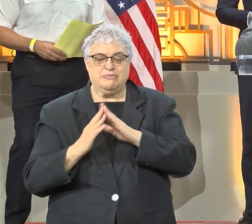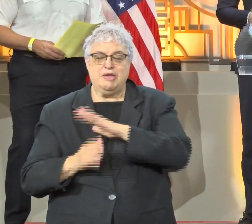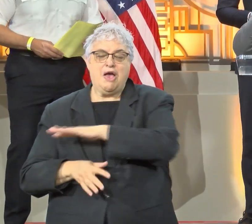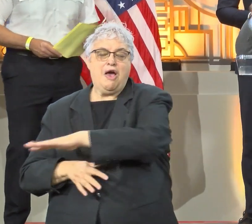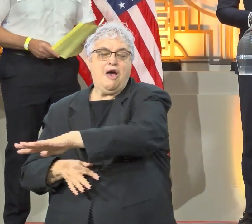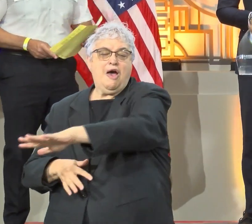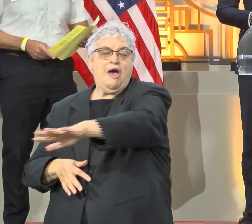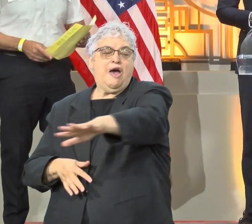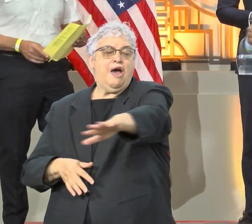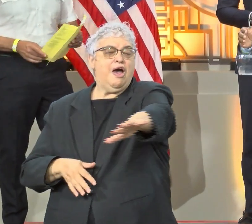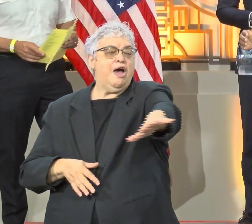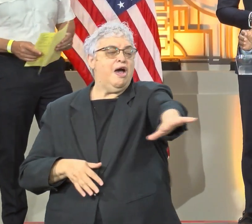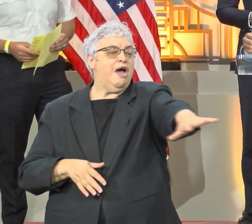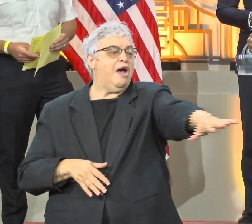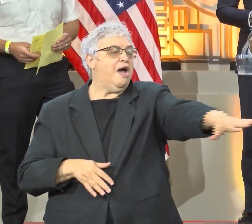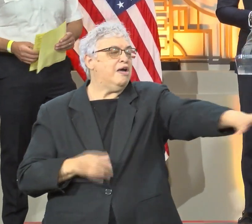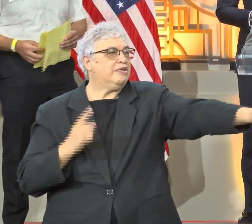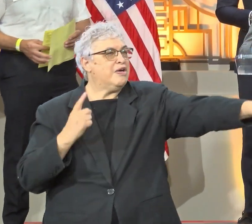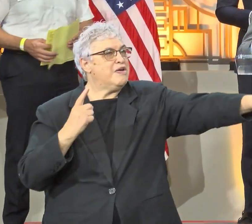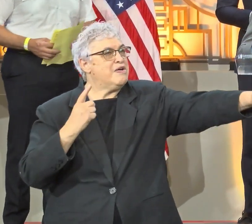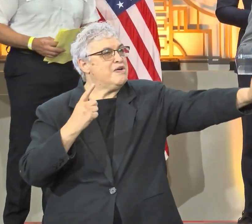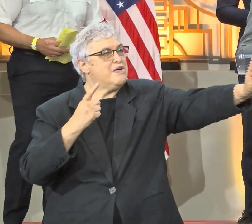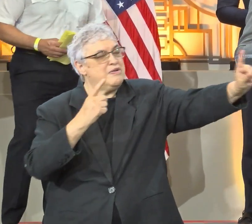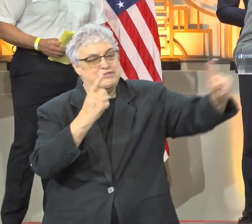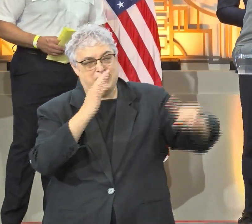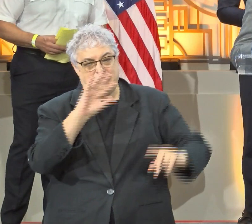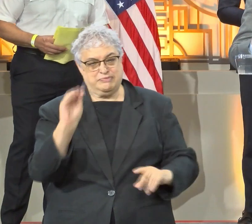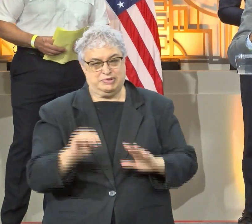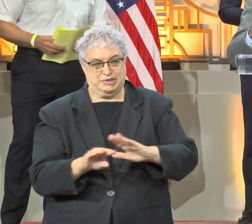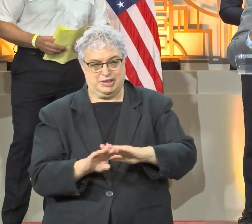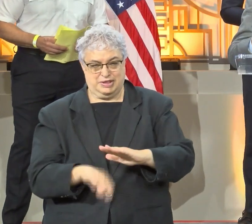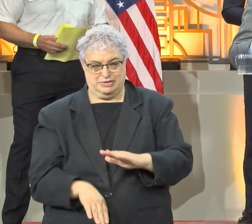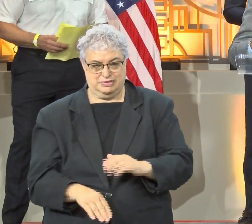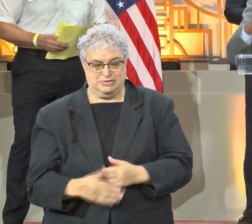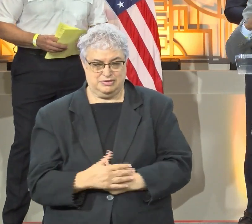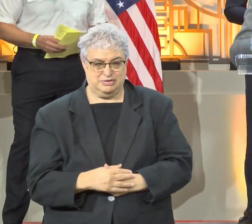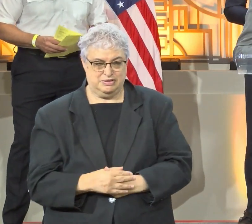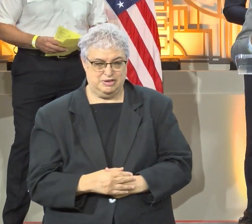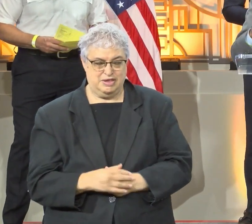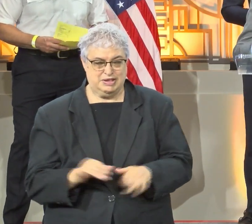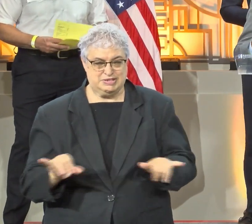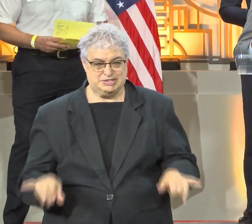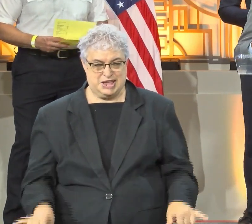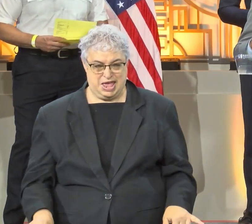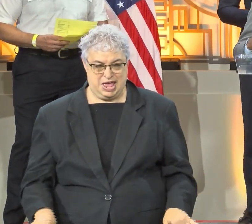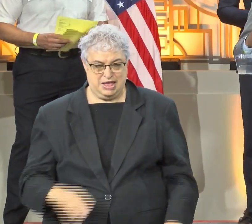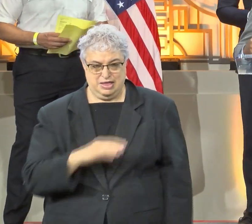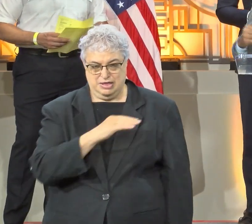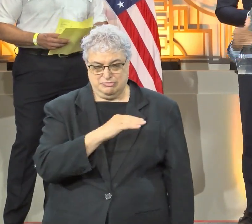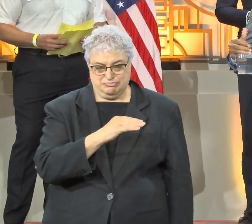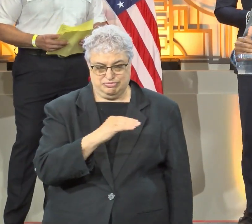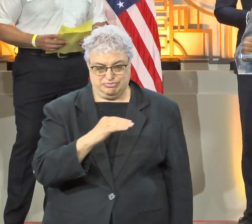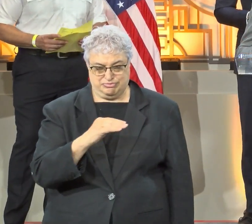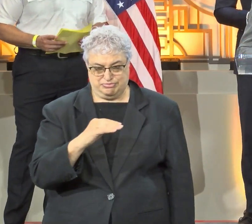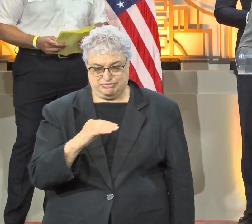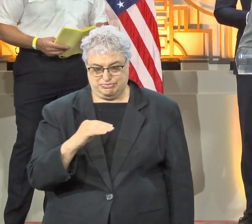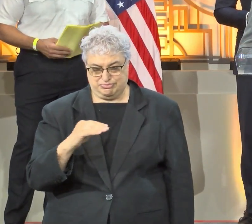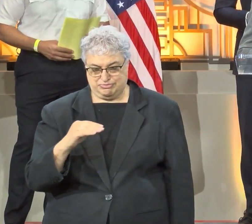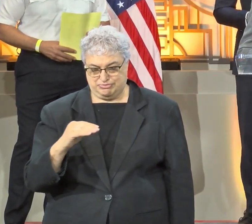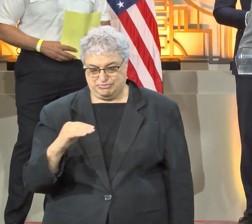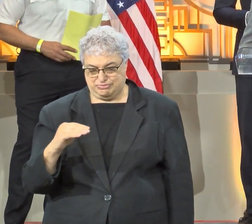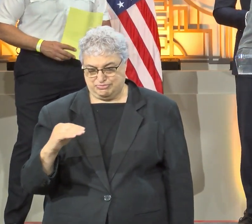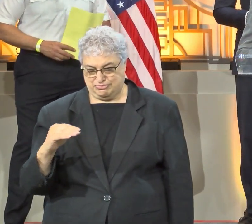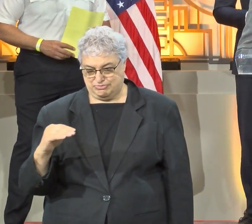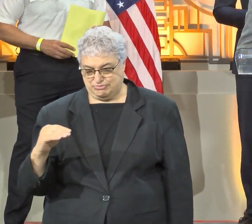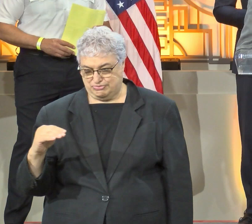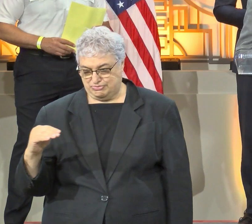itself. The end goal is to get us down to 5% and below, and to stay at 5% or below. And so